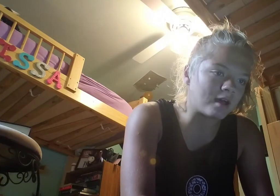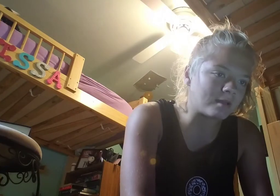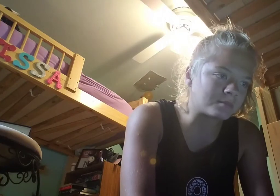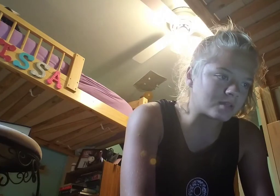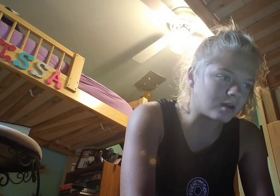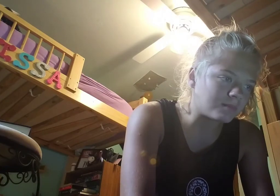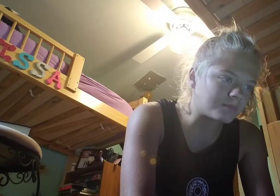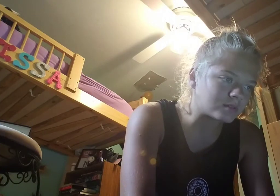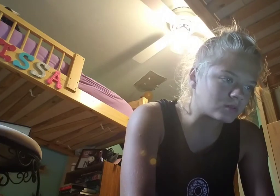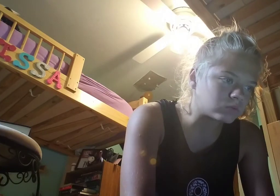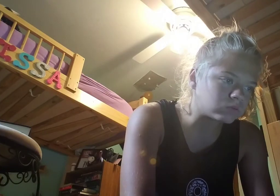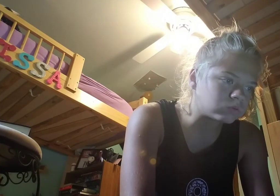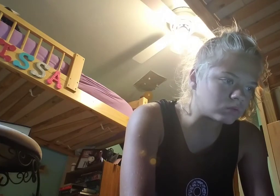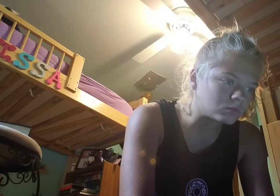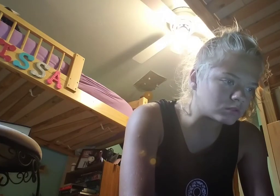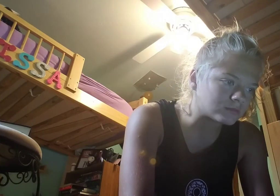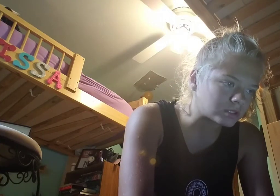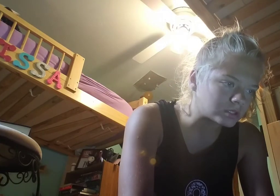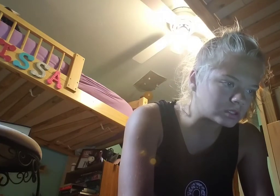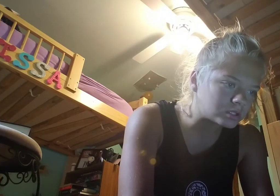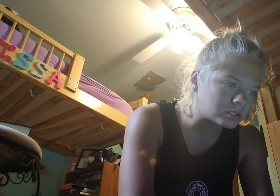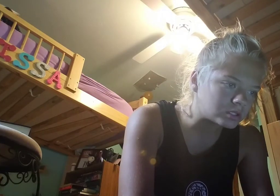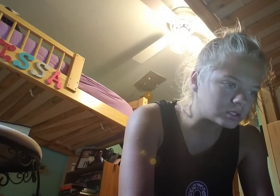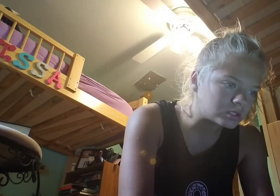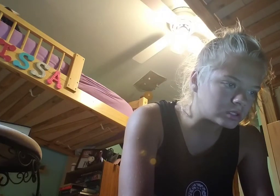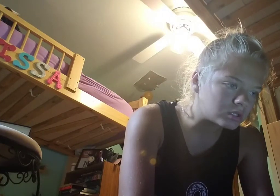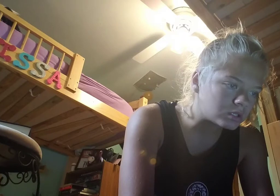a few times. There's one more verse.